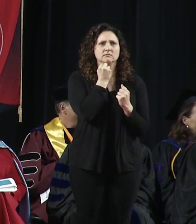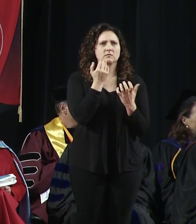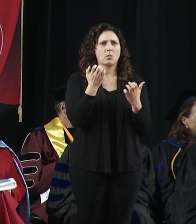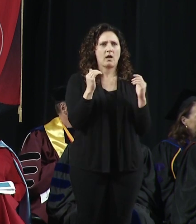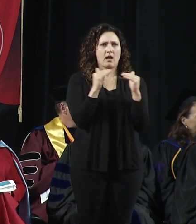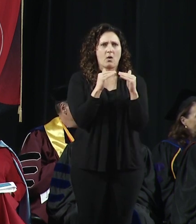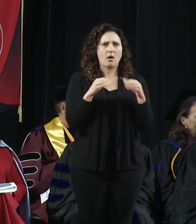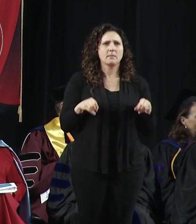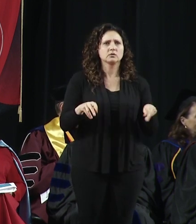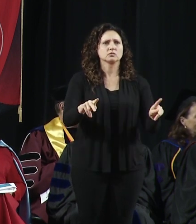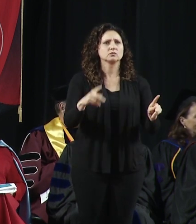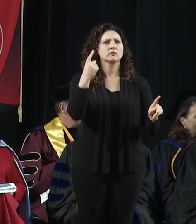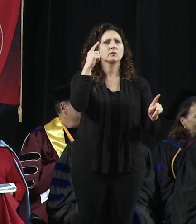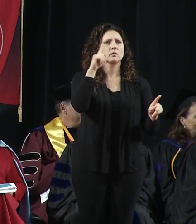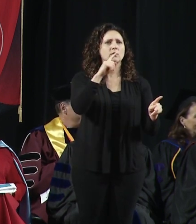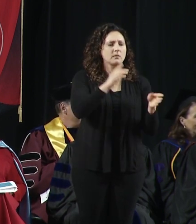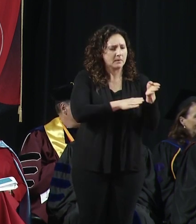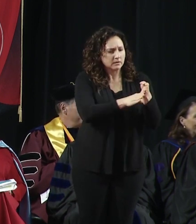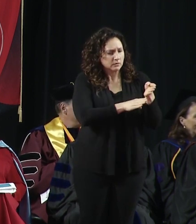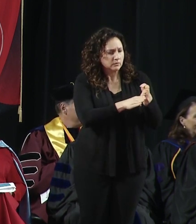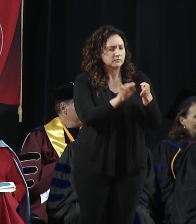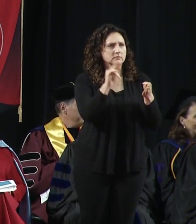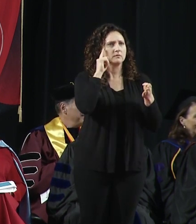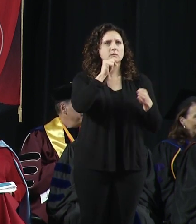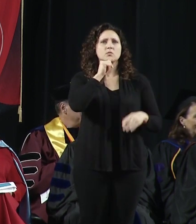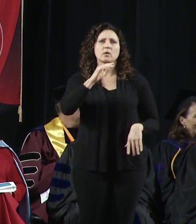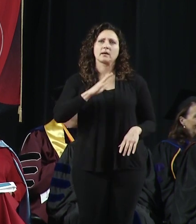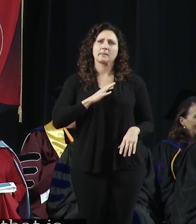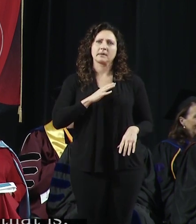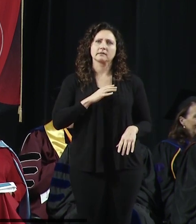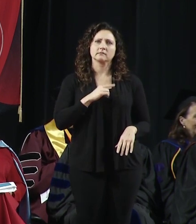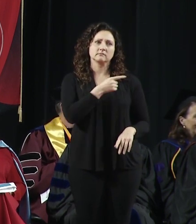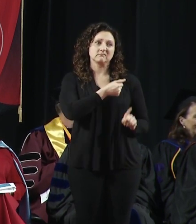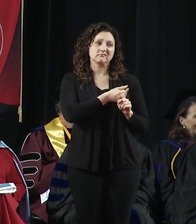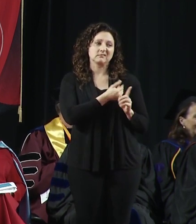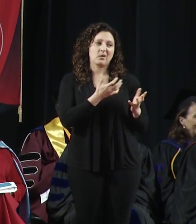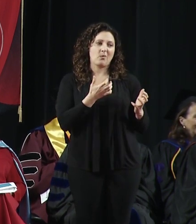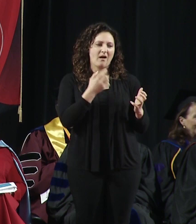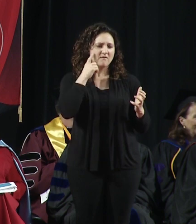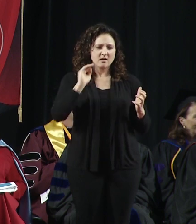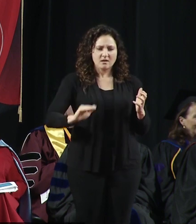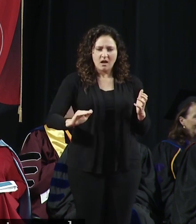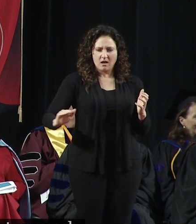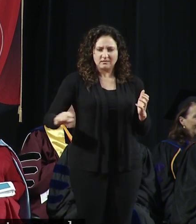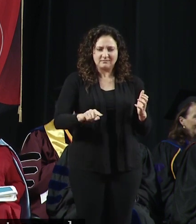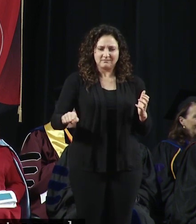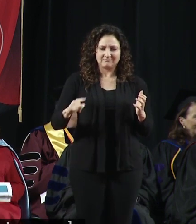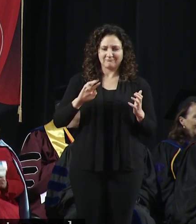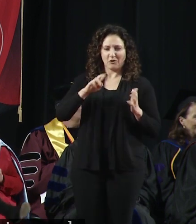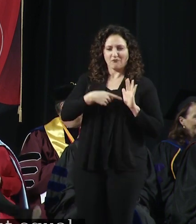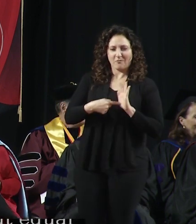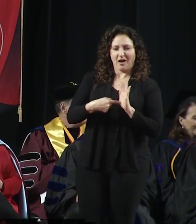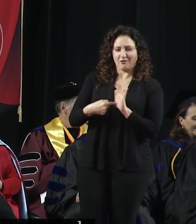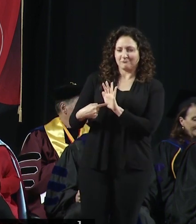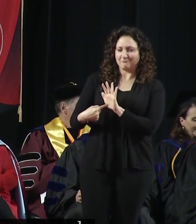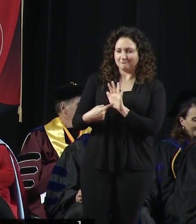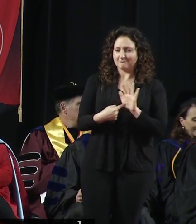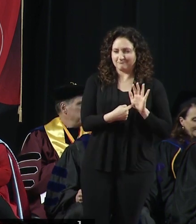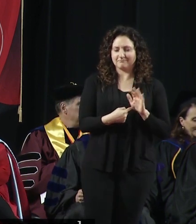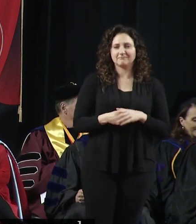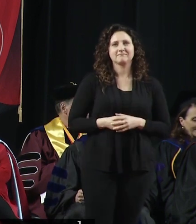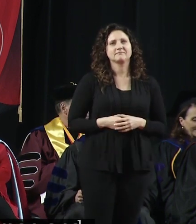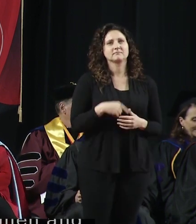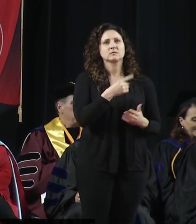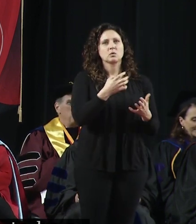equal opportunities for women and minorities and wants to be a role model for the younger generation. She hopes to start her